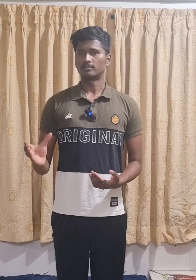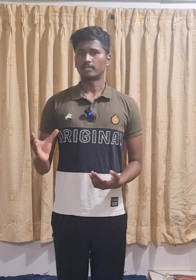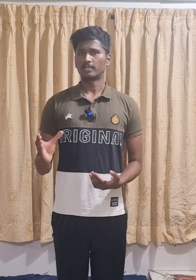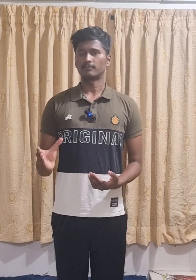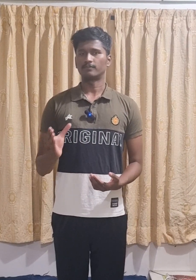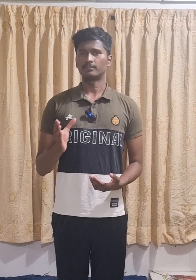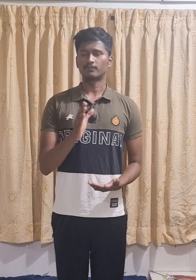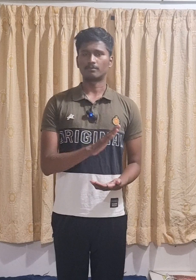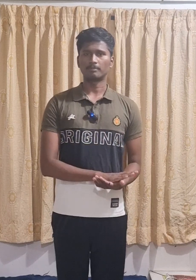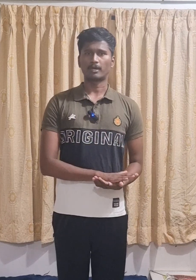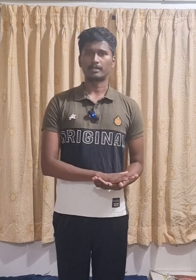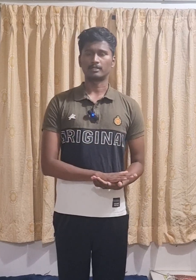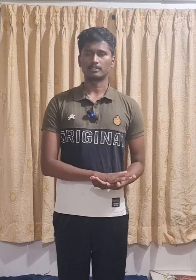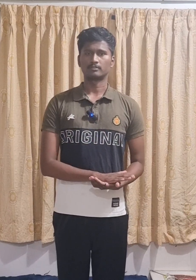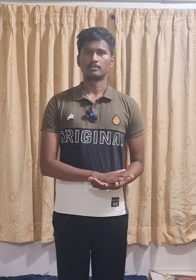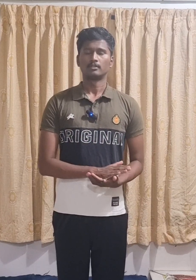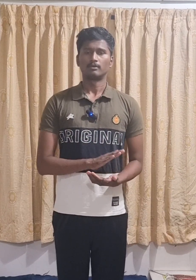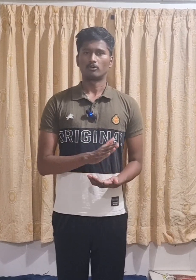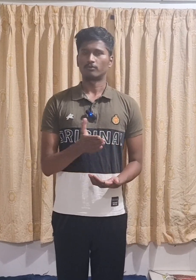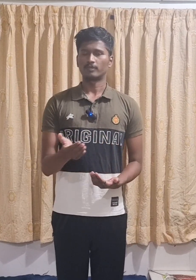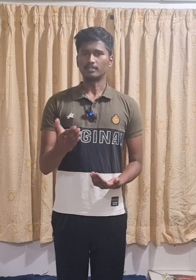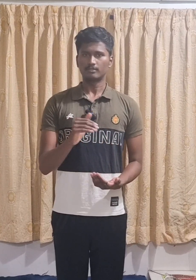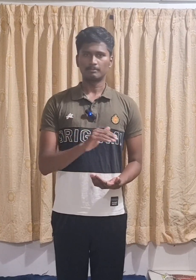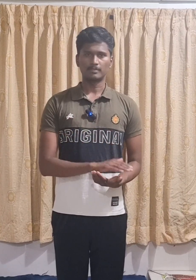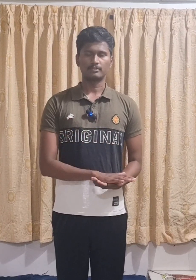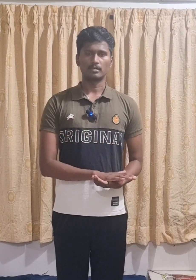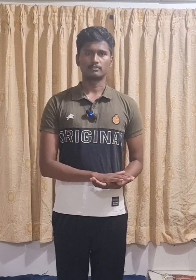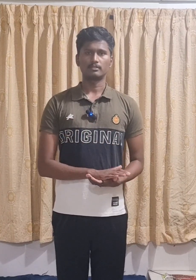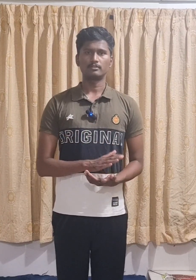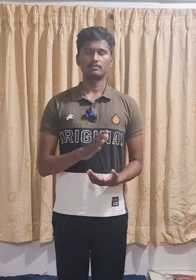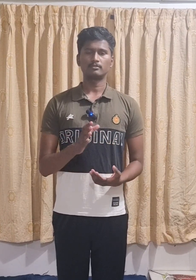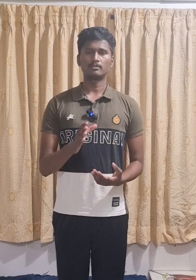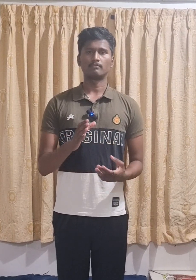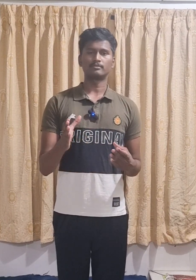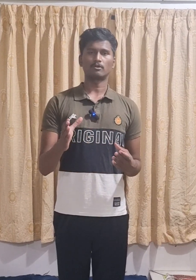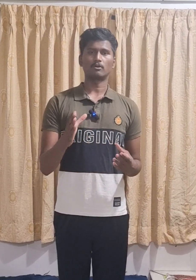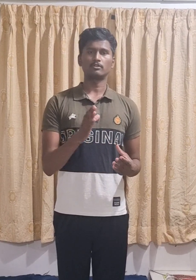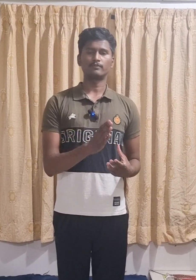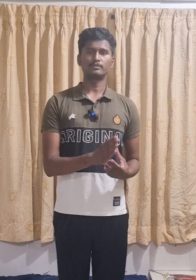takes the features from the parent class, or we can say base class. In this, all the features of